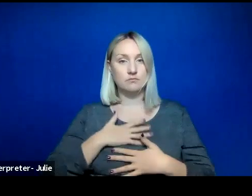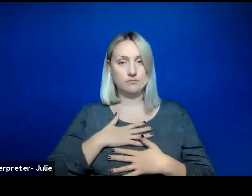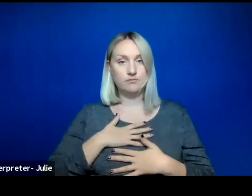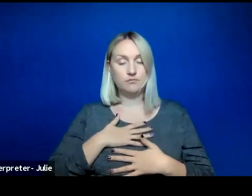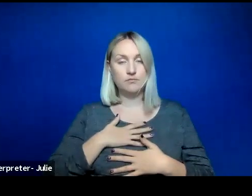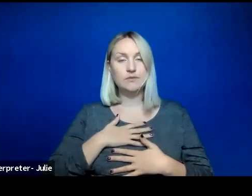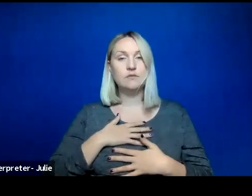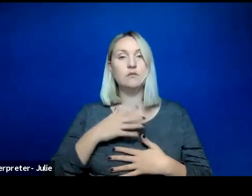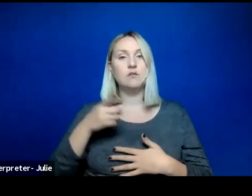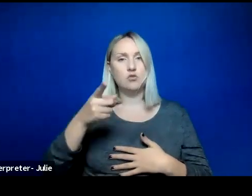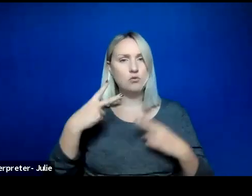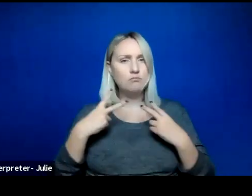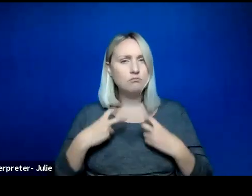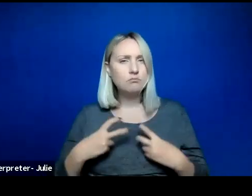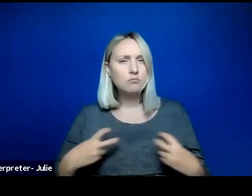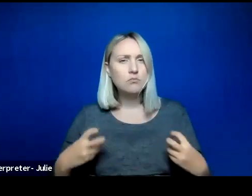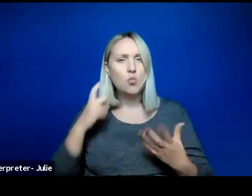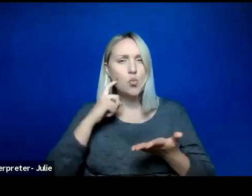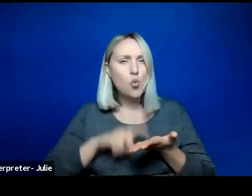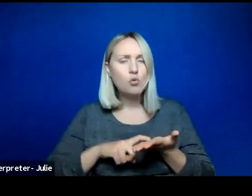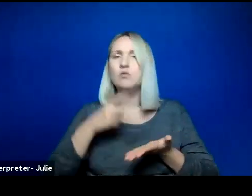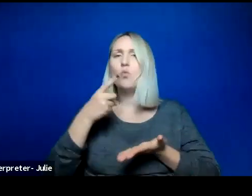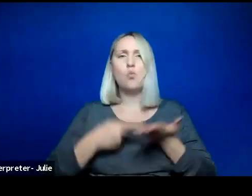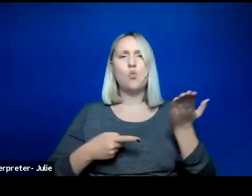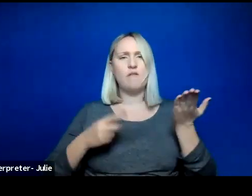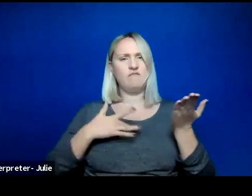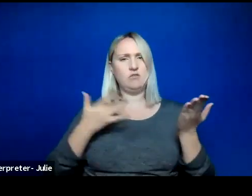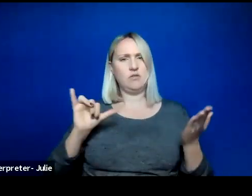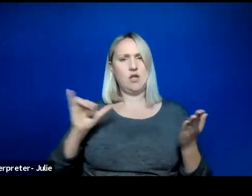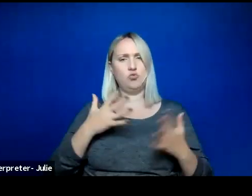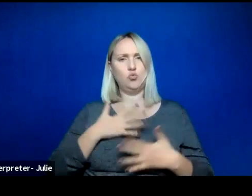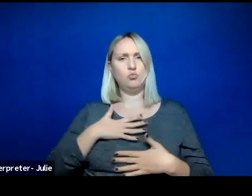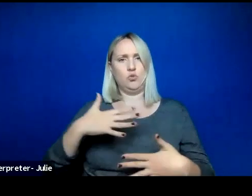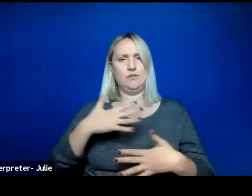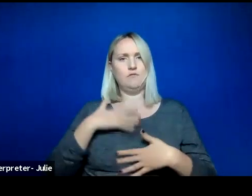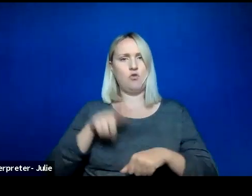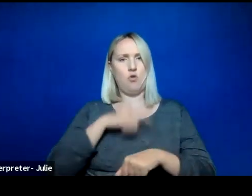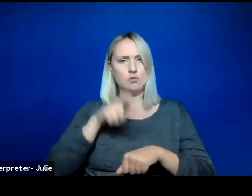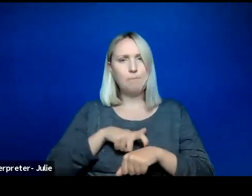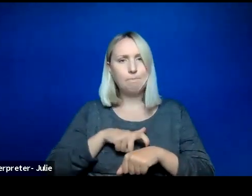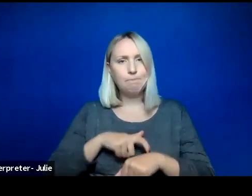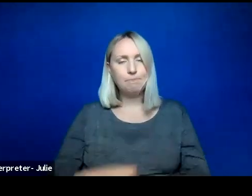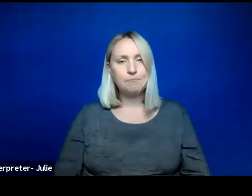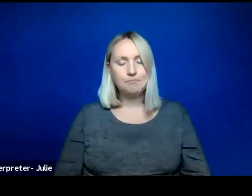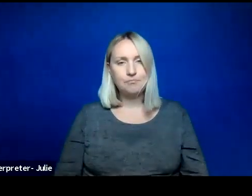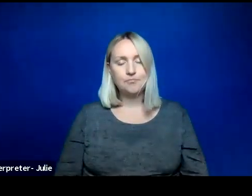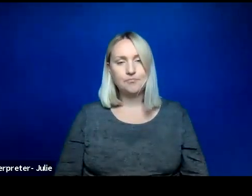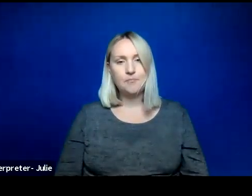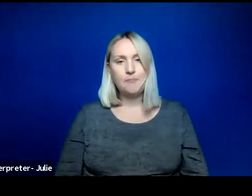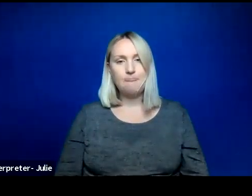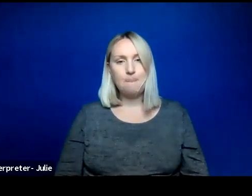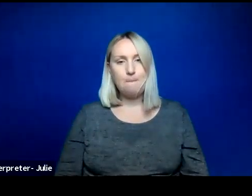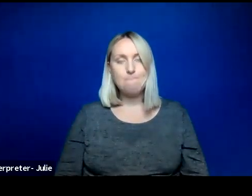to notice what it's like to breathe for a longer duration, to